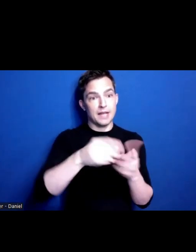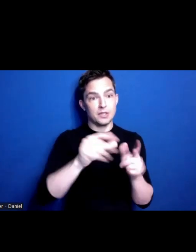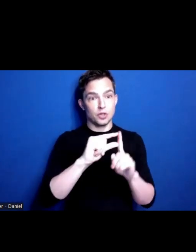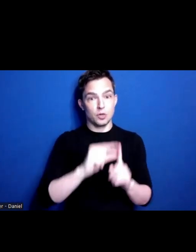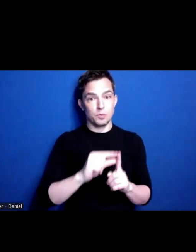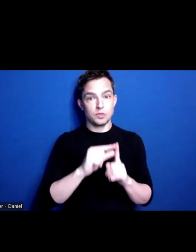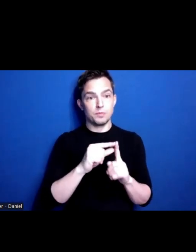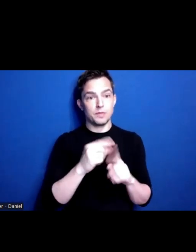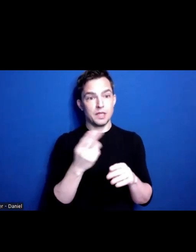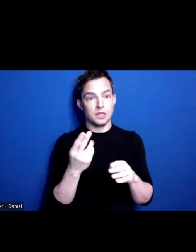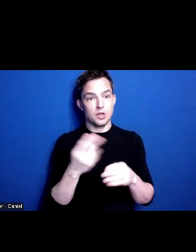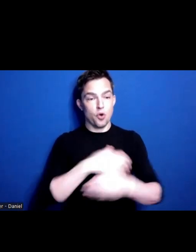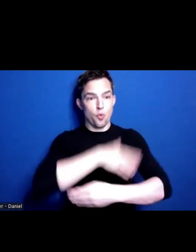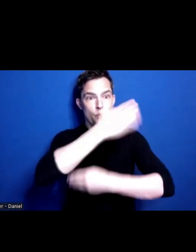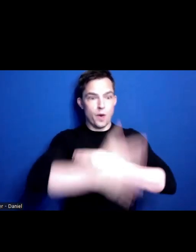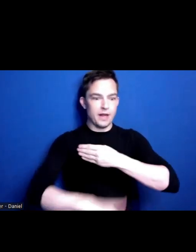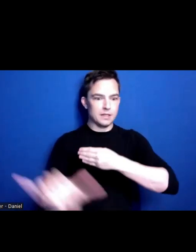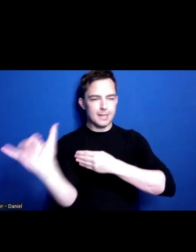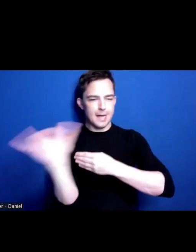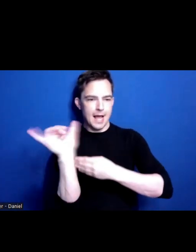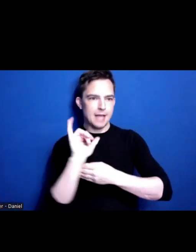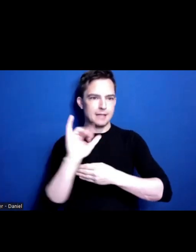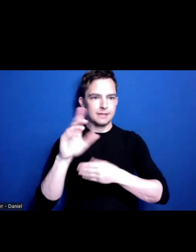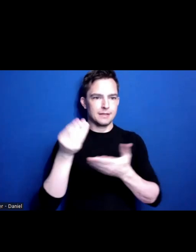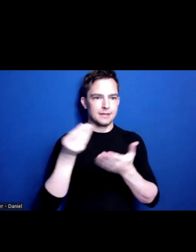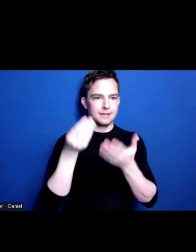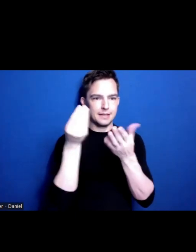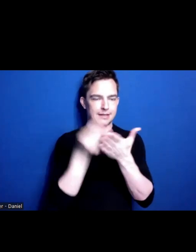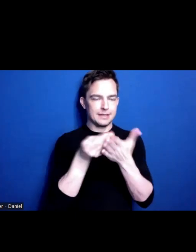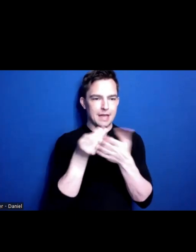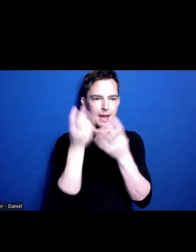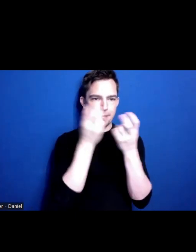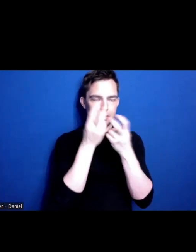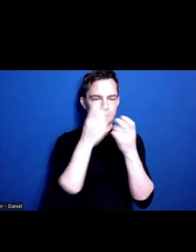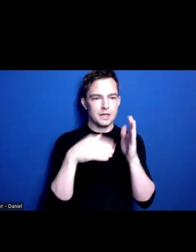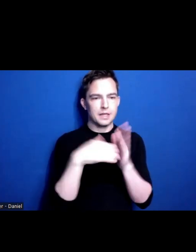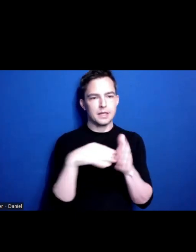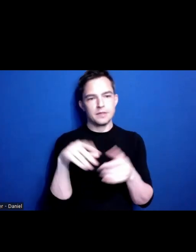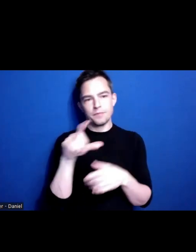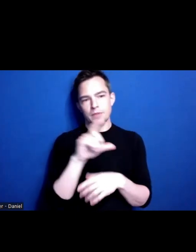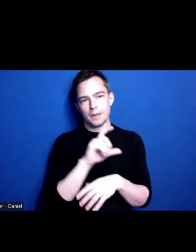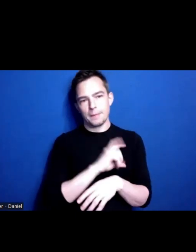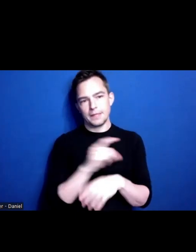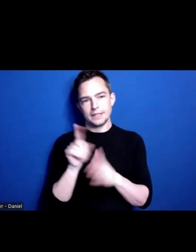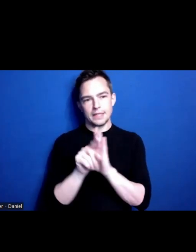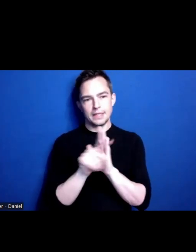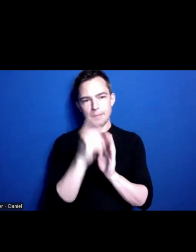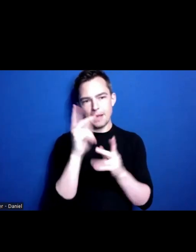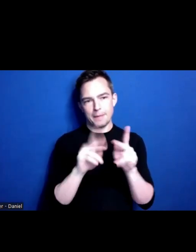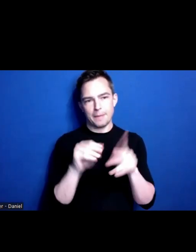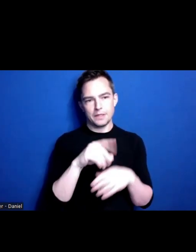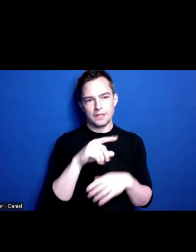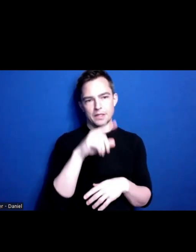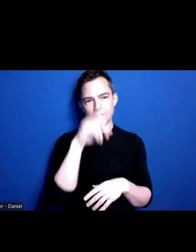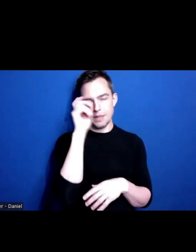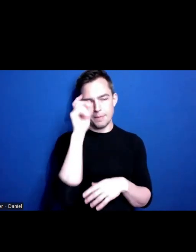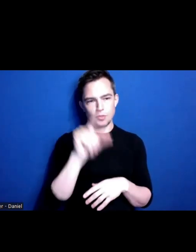as capital following the transnational uprisings against police killings of Black people in the summer of